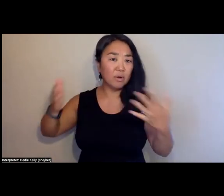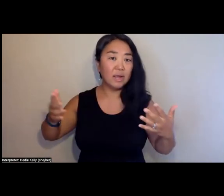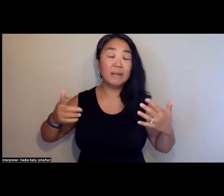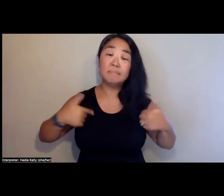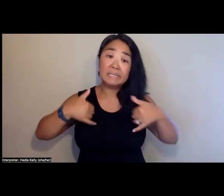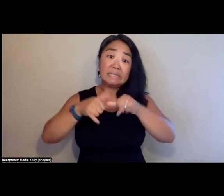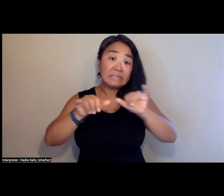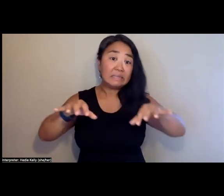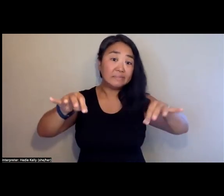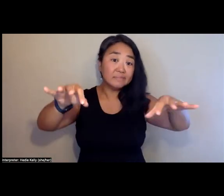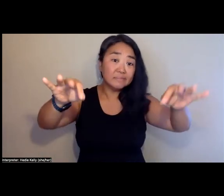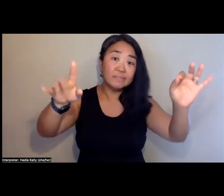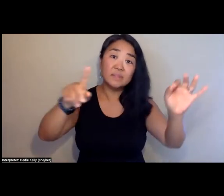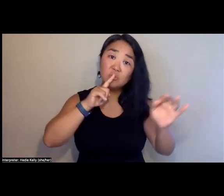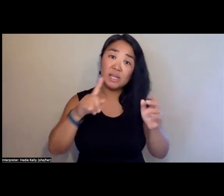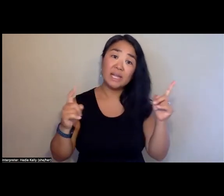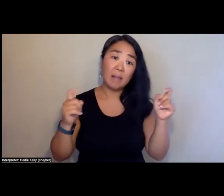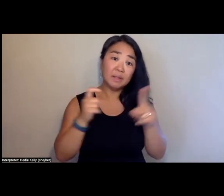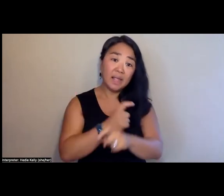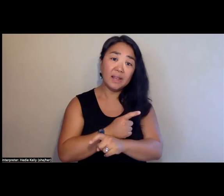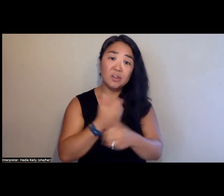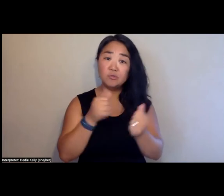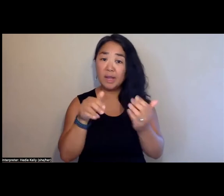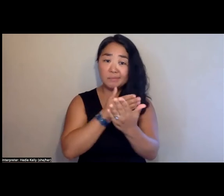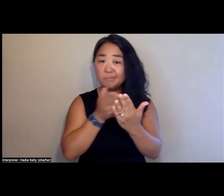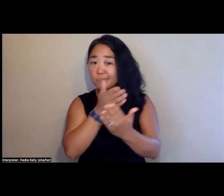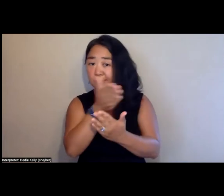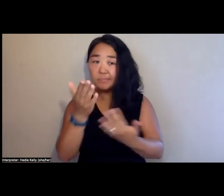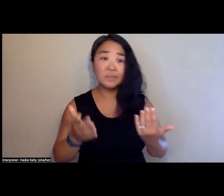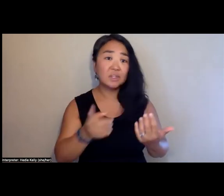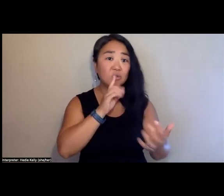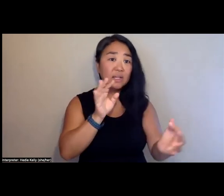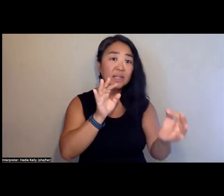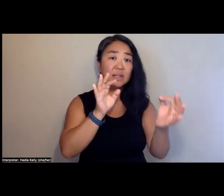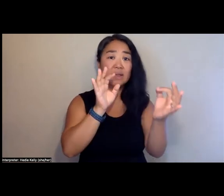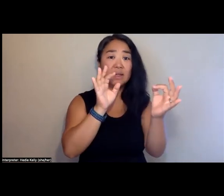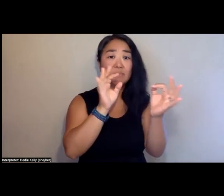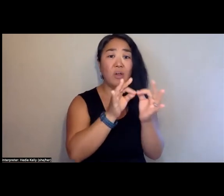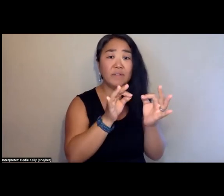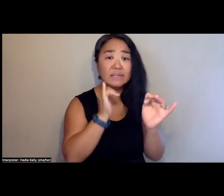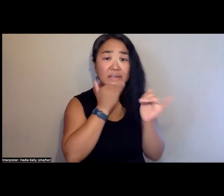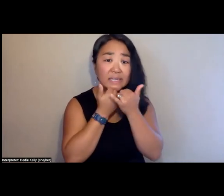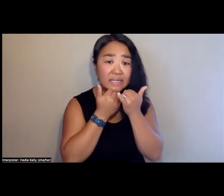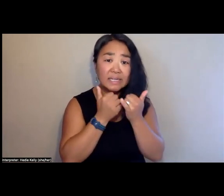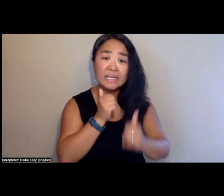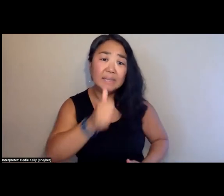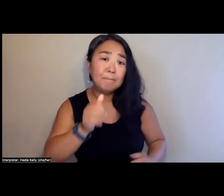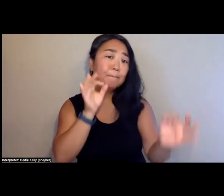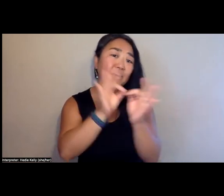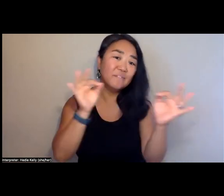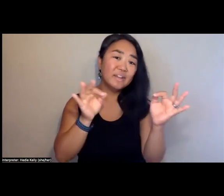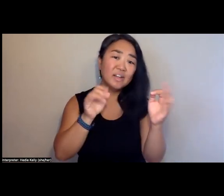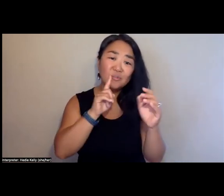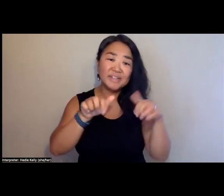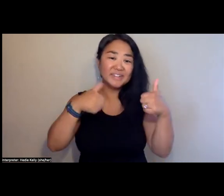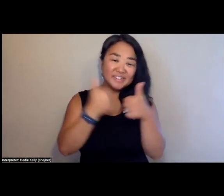and all to say that this is a complicated thing to navigate and it's imperfect and perfectly imperfect and full of challenges and obstacles that we're working our way around